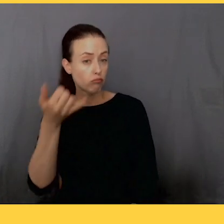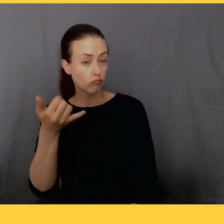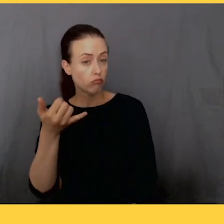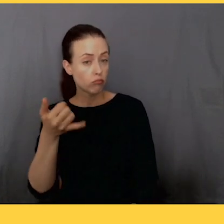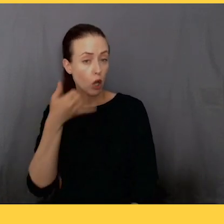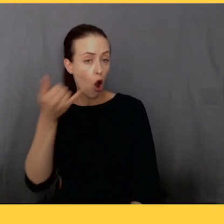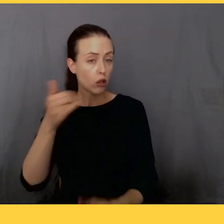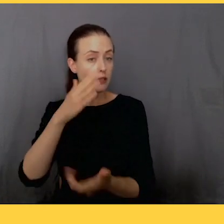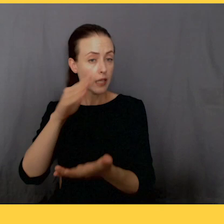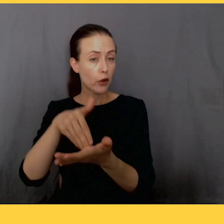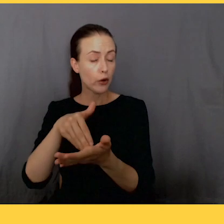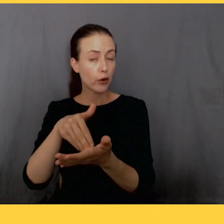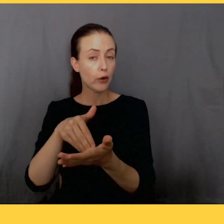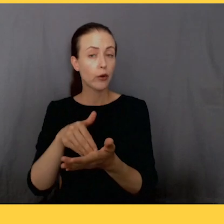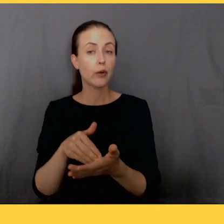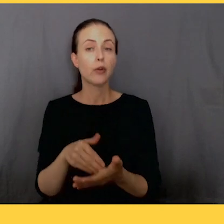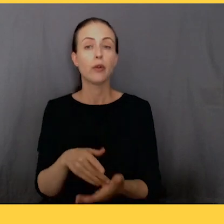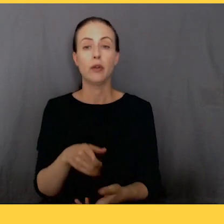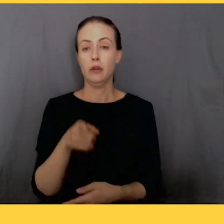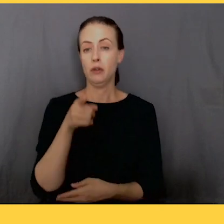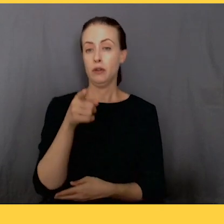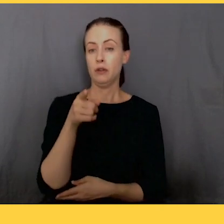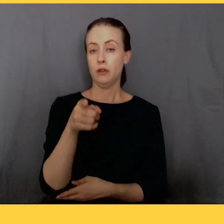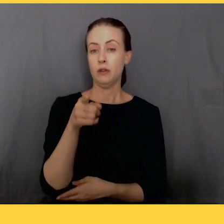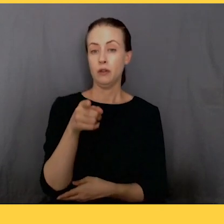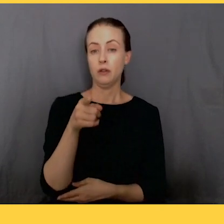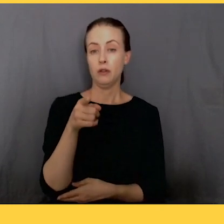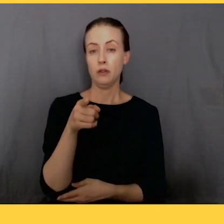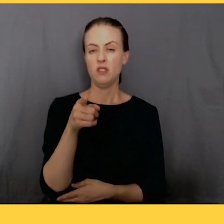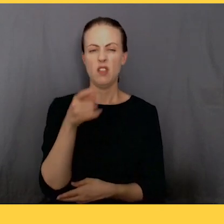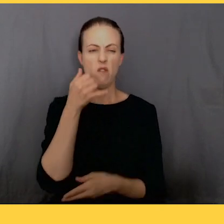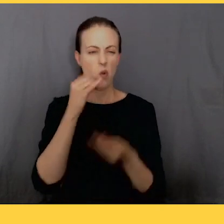information will get you to